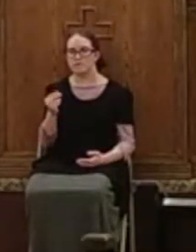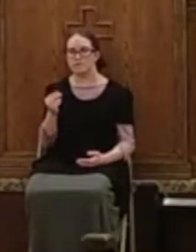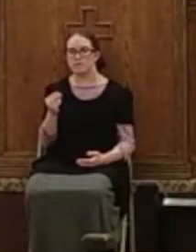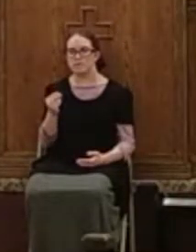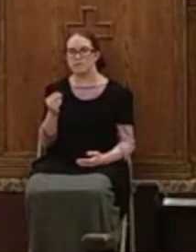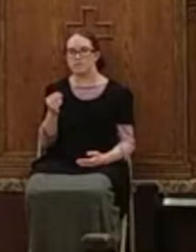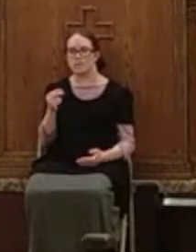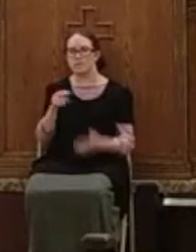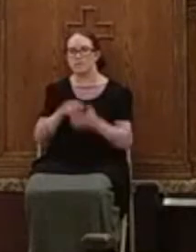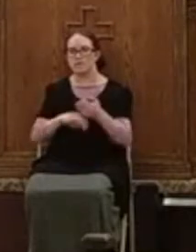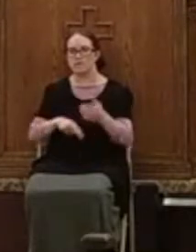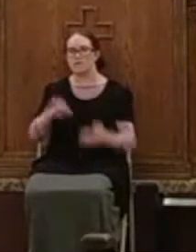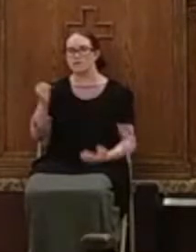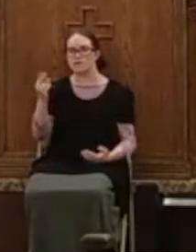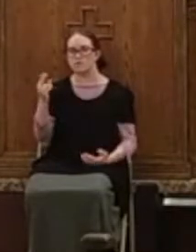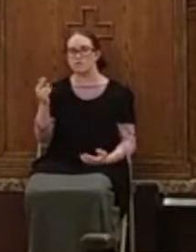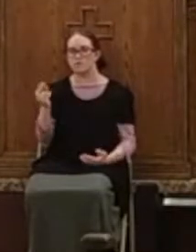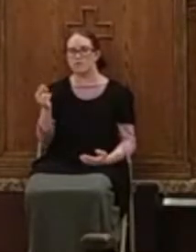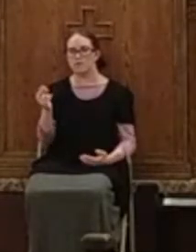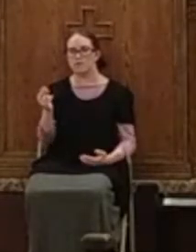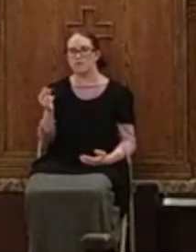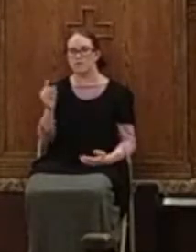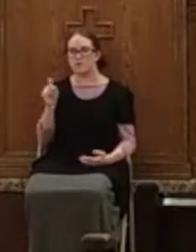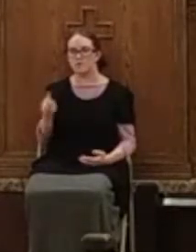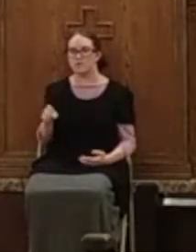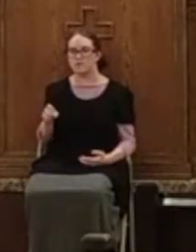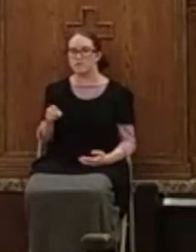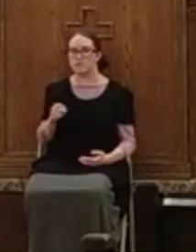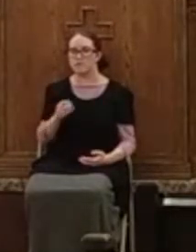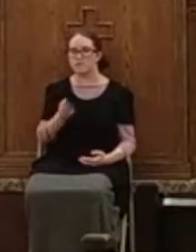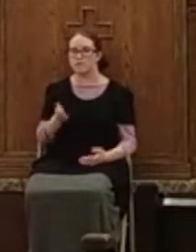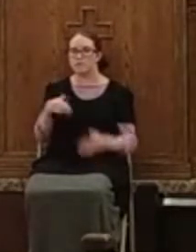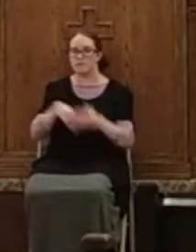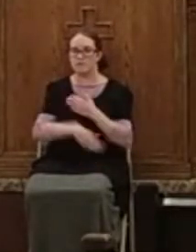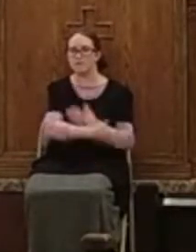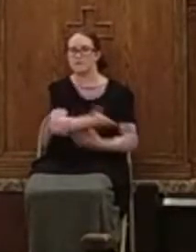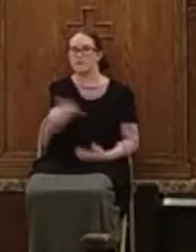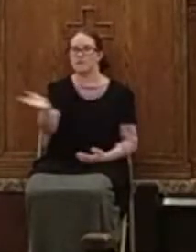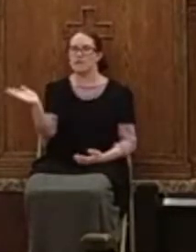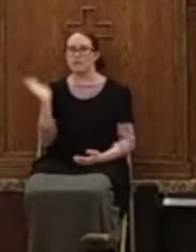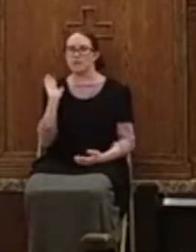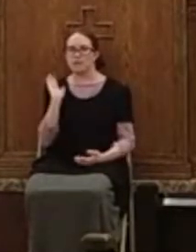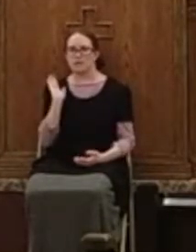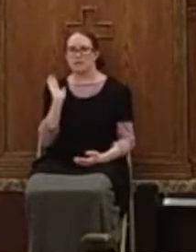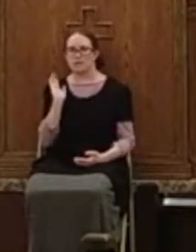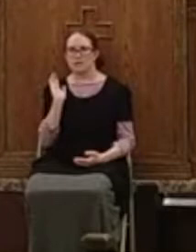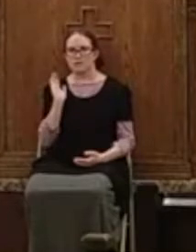And in verse 12, there needs to be something inside of us